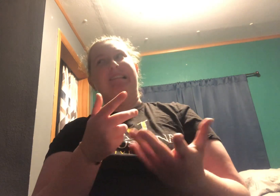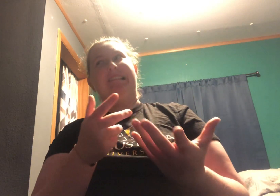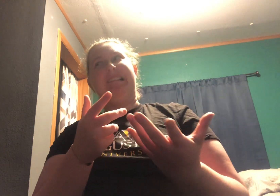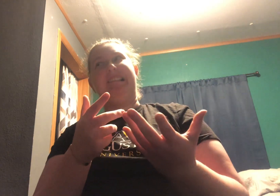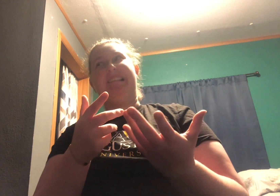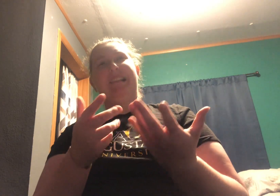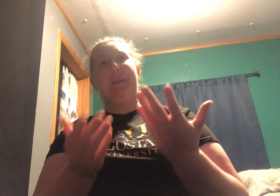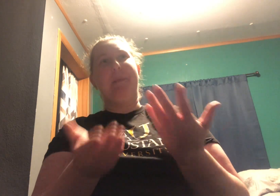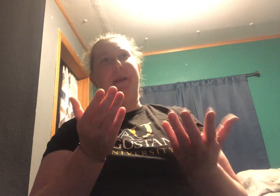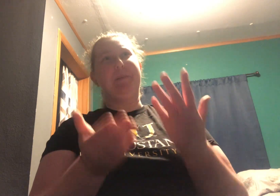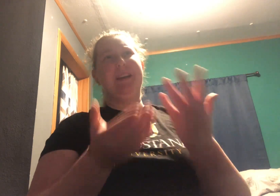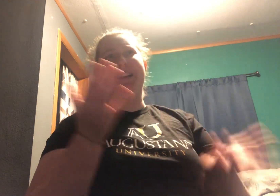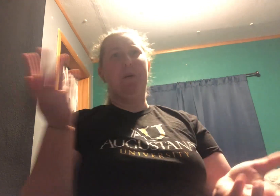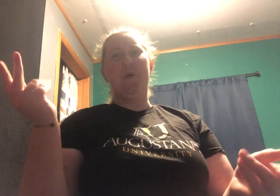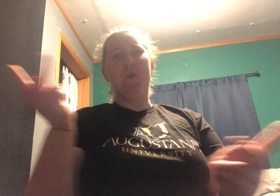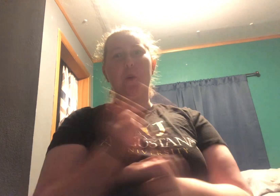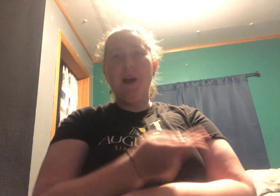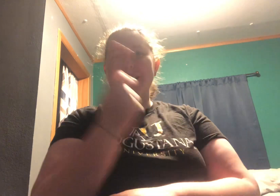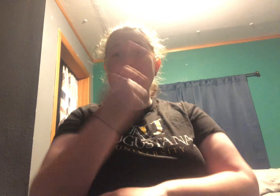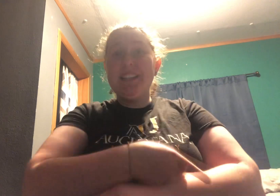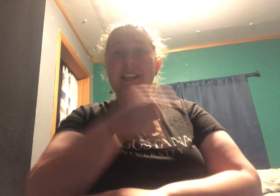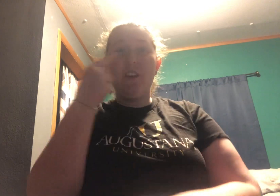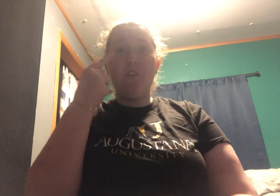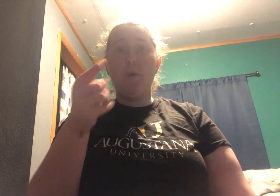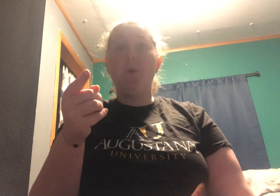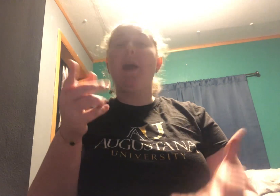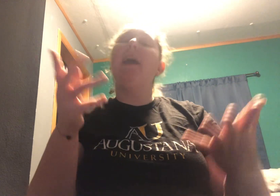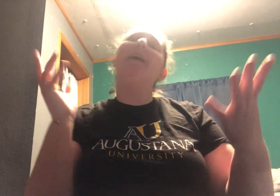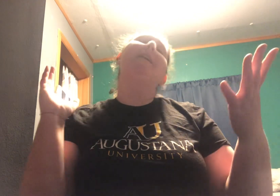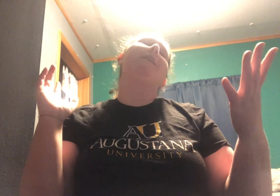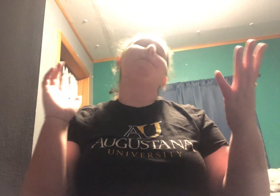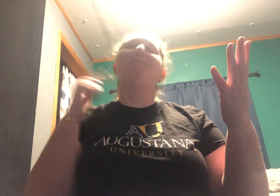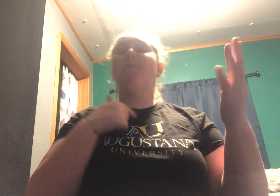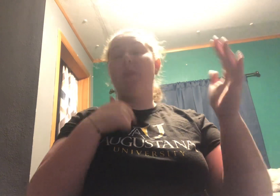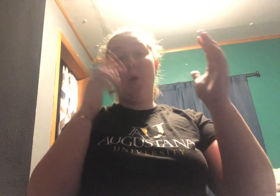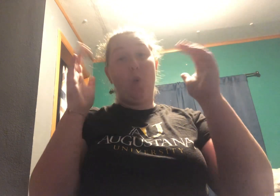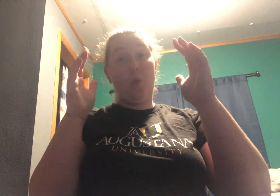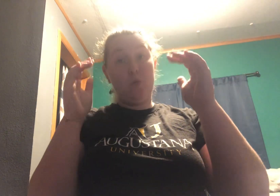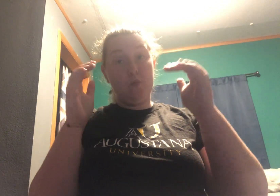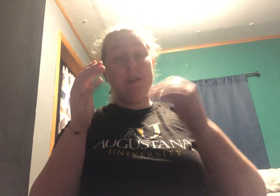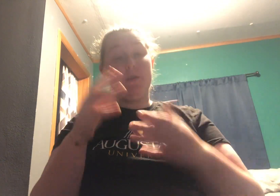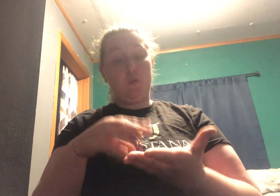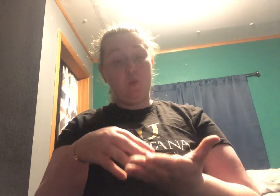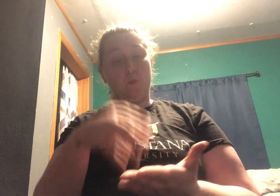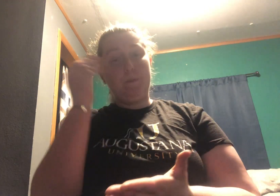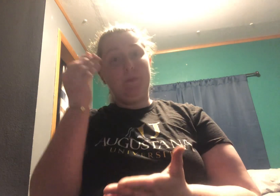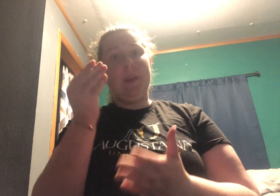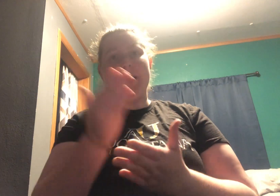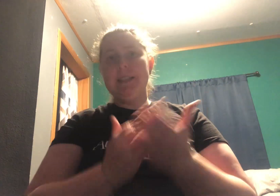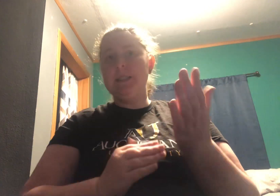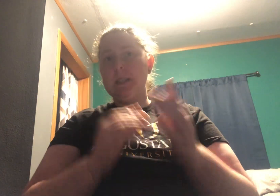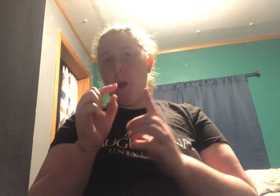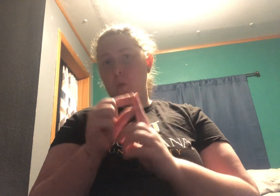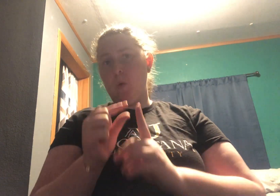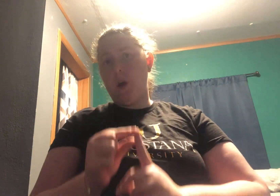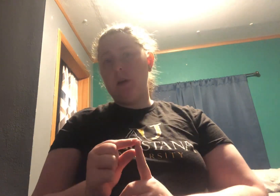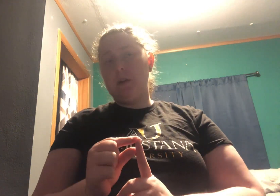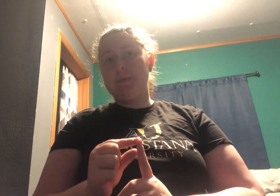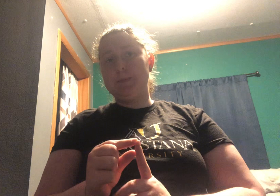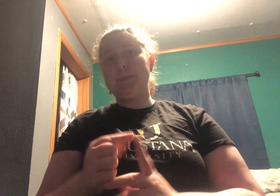Today is the worst day for you, but hopefully you learned some vocabulary today in this test. So what I want you to do is